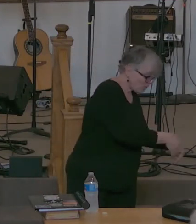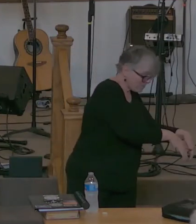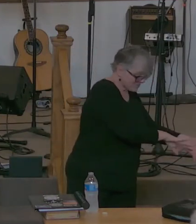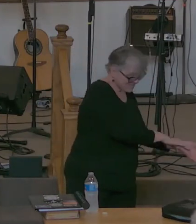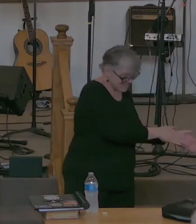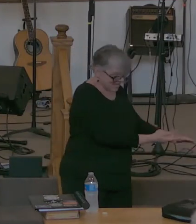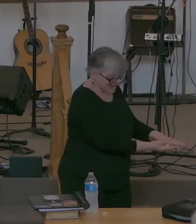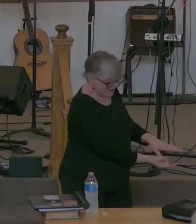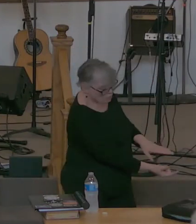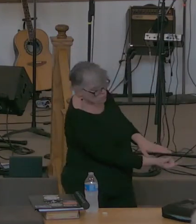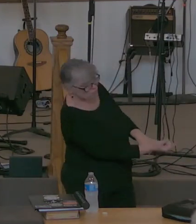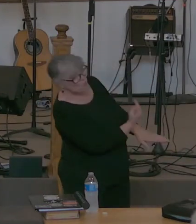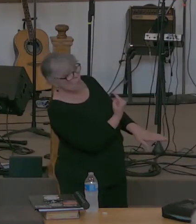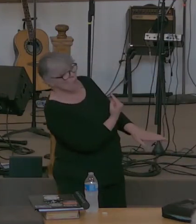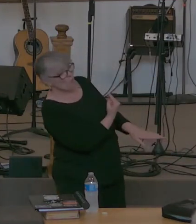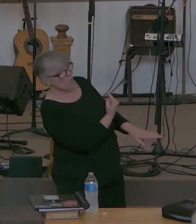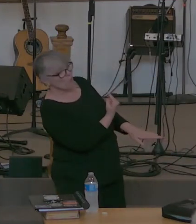living